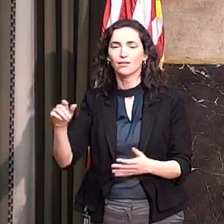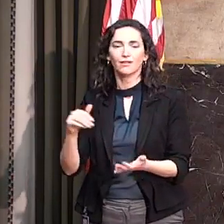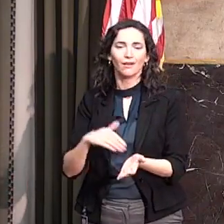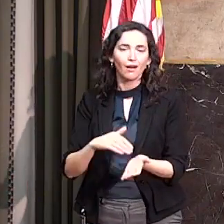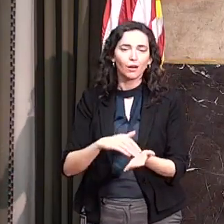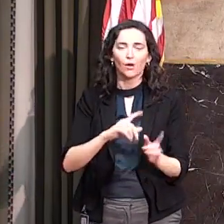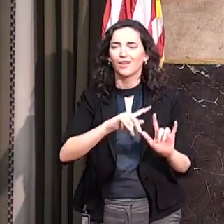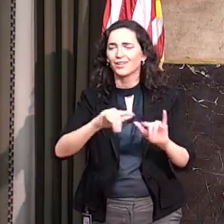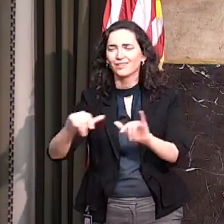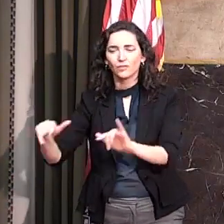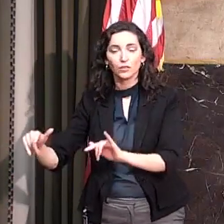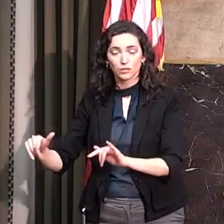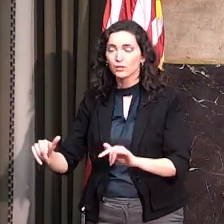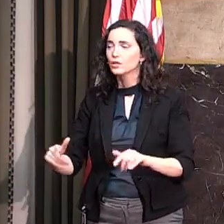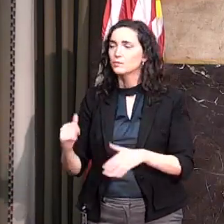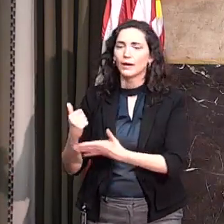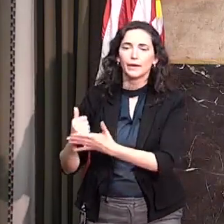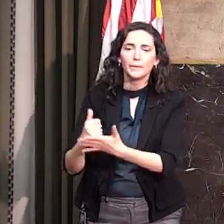they request.